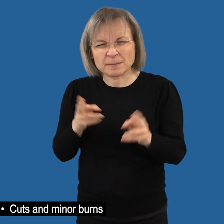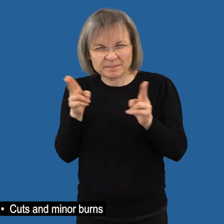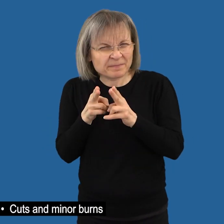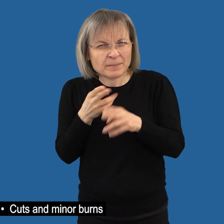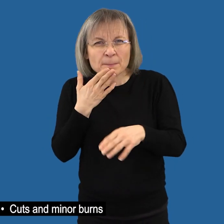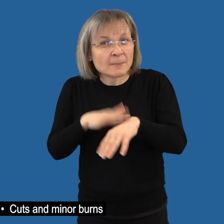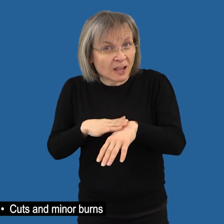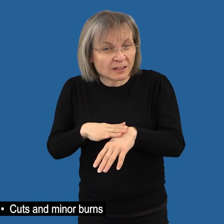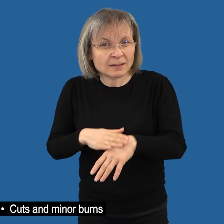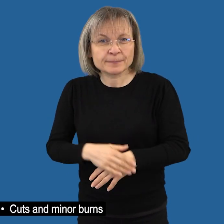Cuts and minor burns.